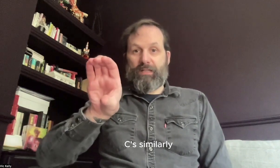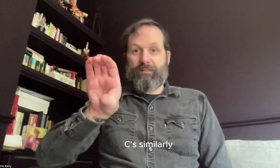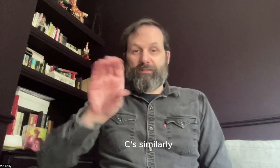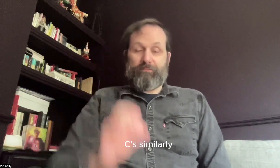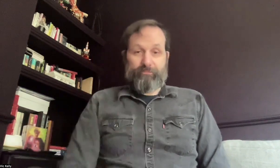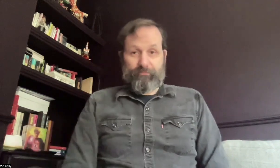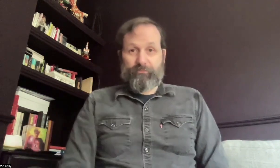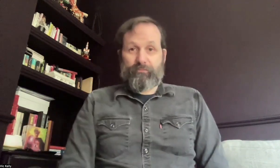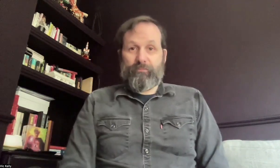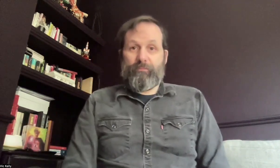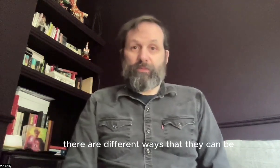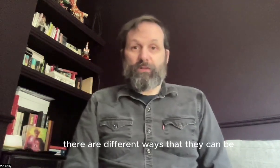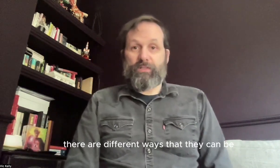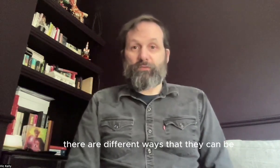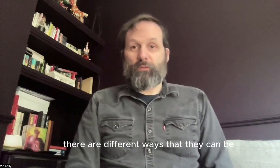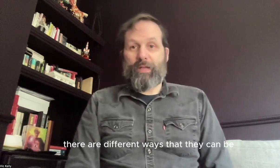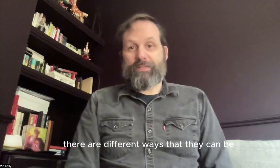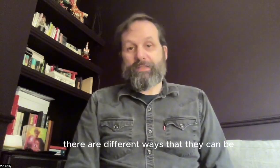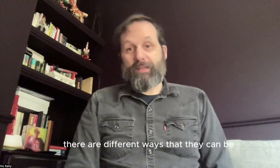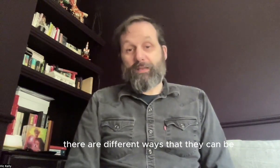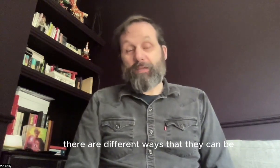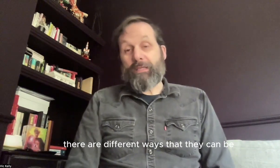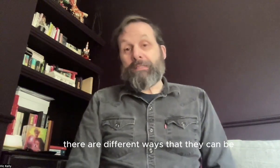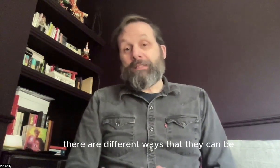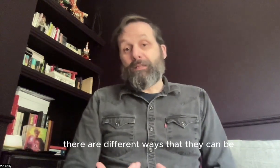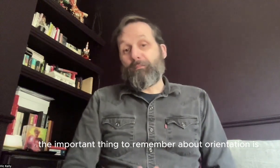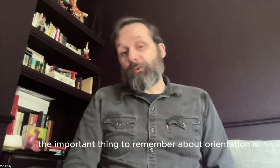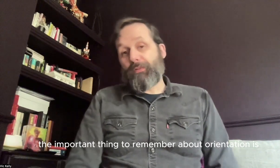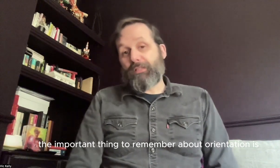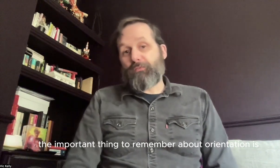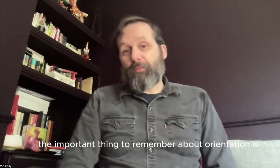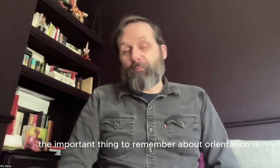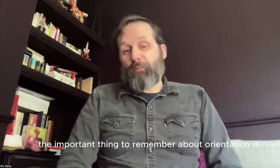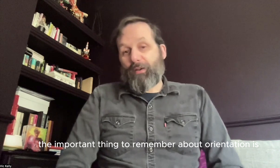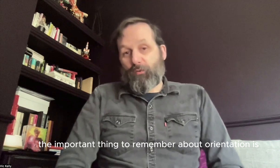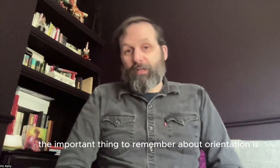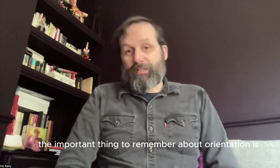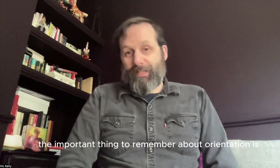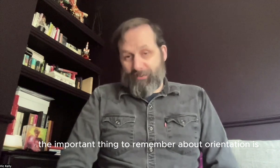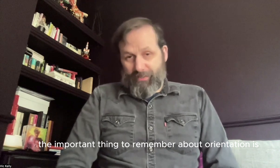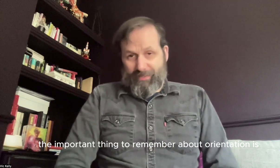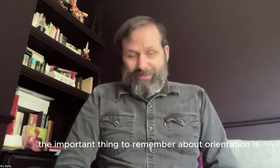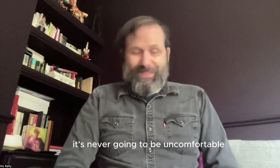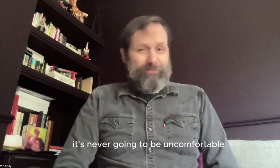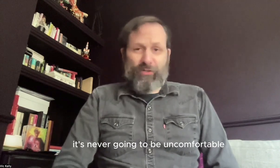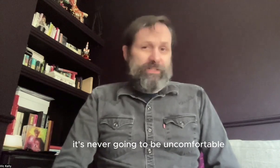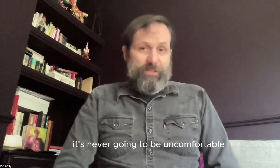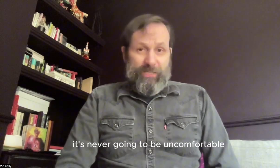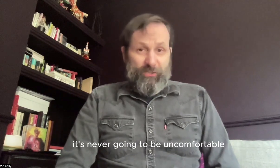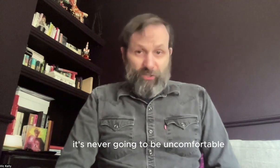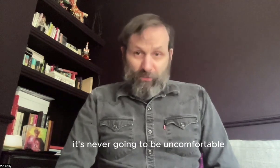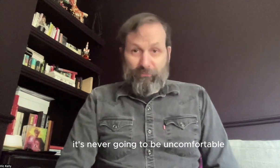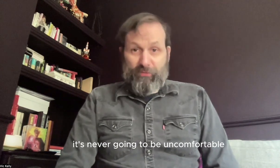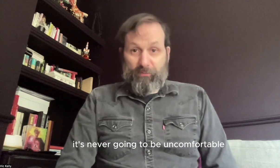similarly, there are different ways that they can be. The important thing to remember about orientation is it's never going to be